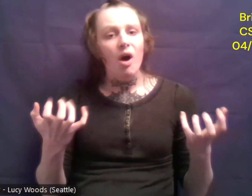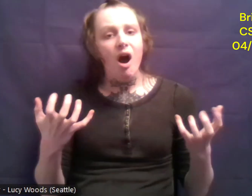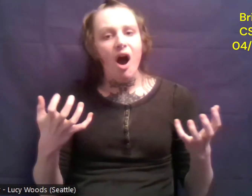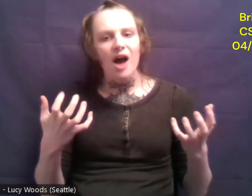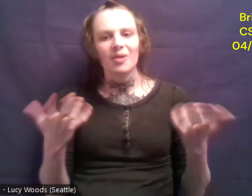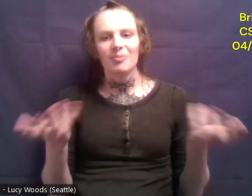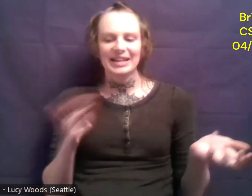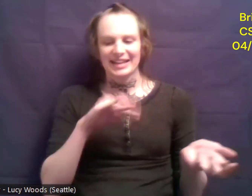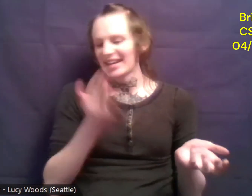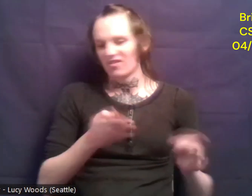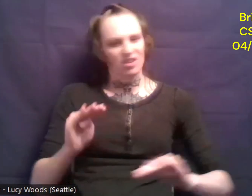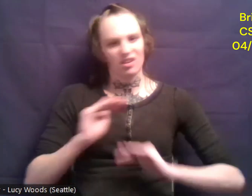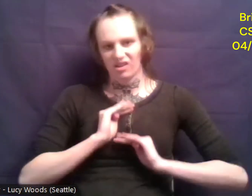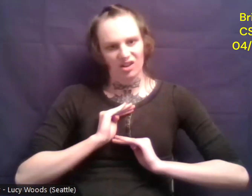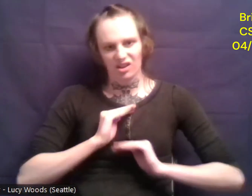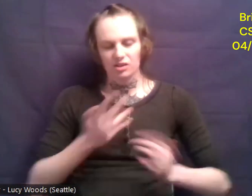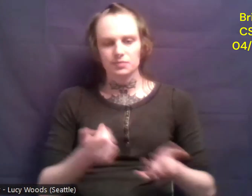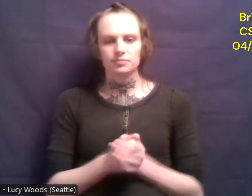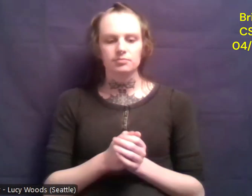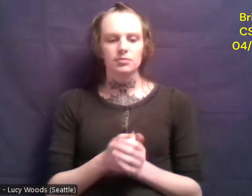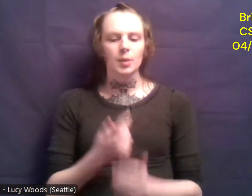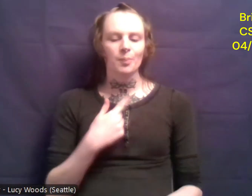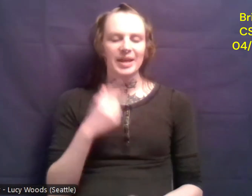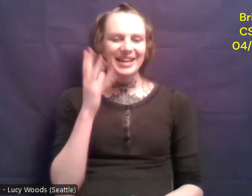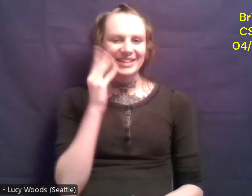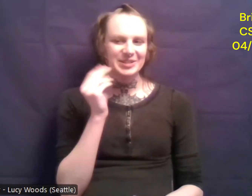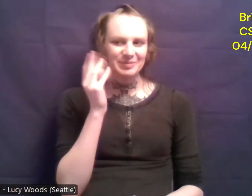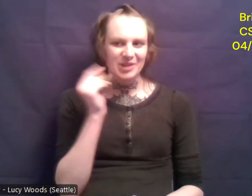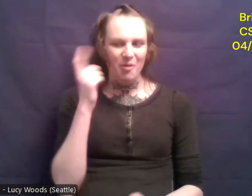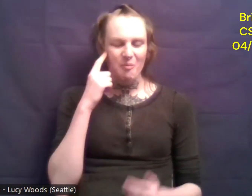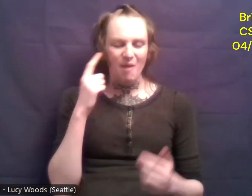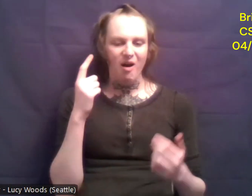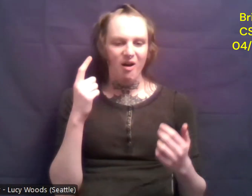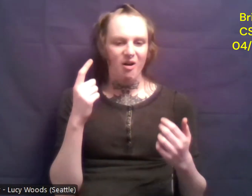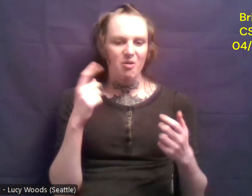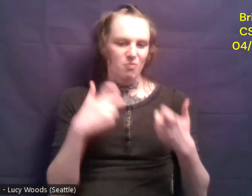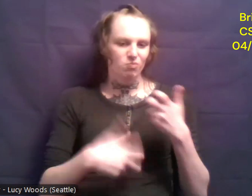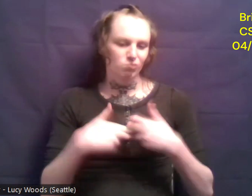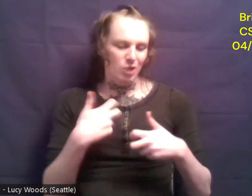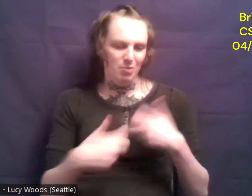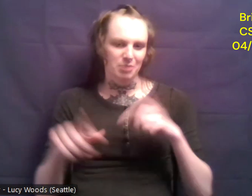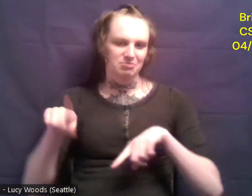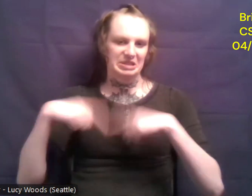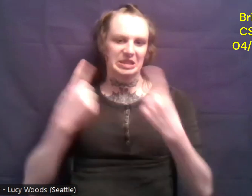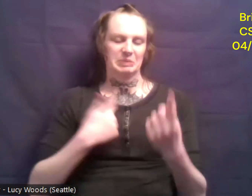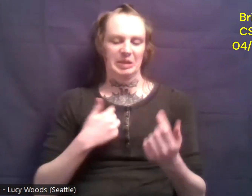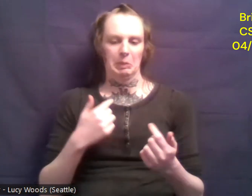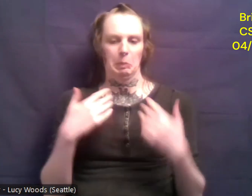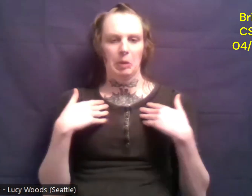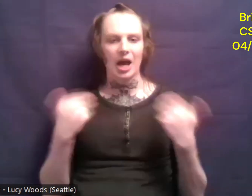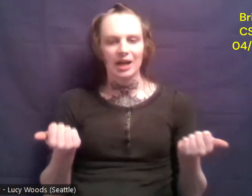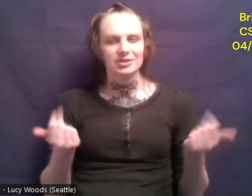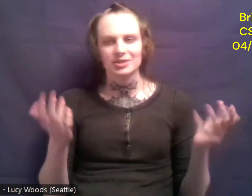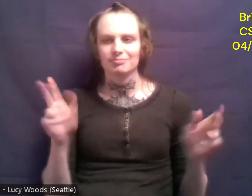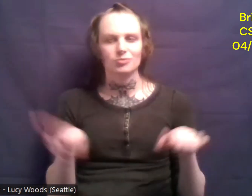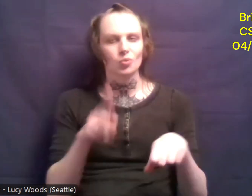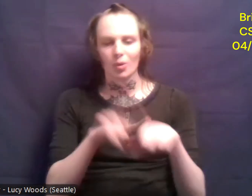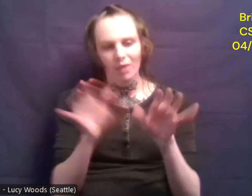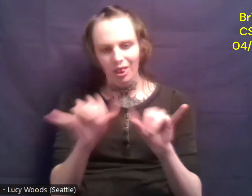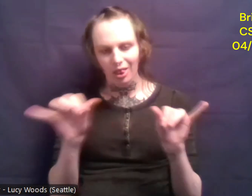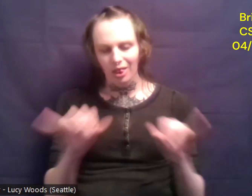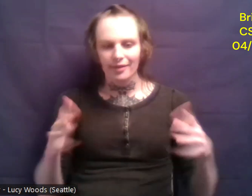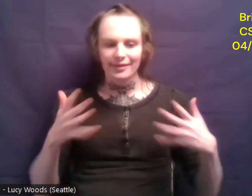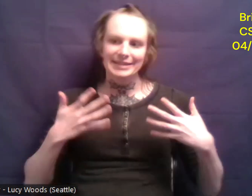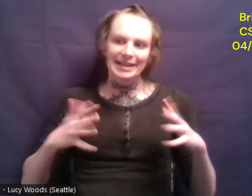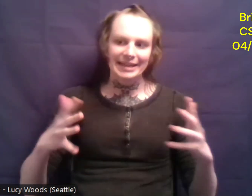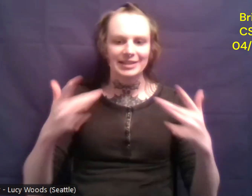some like mental health issues from like a pretty young age, just the basic, the works, just like anxiety and